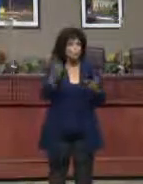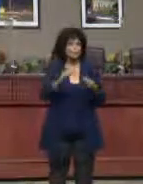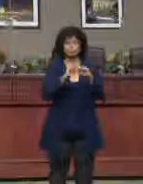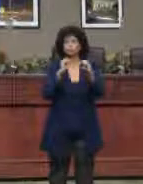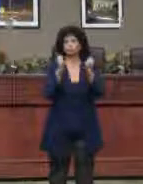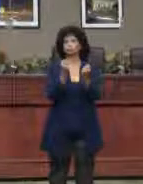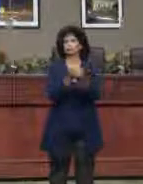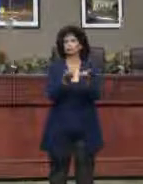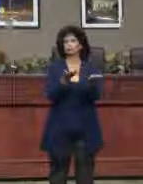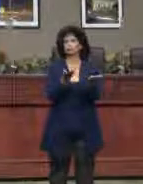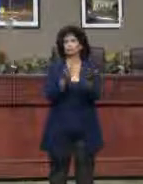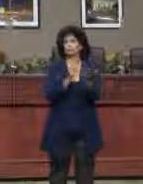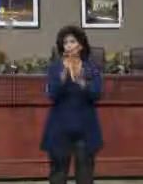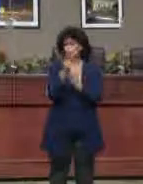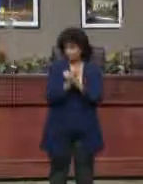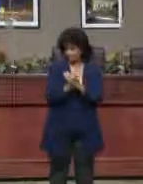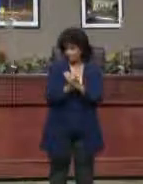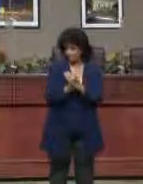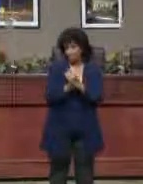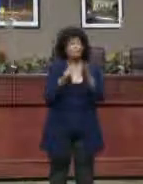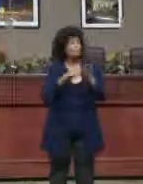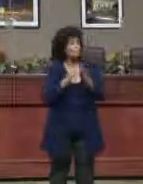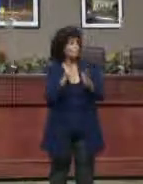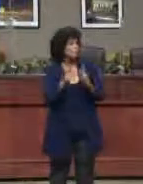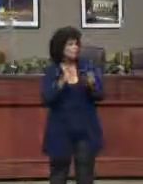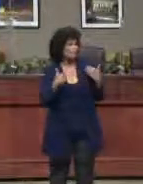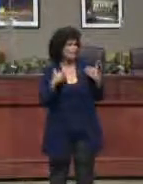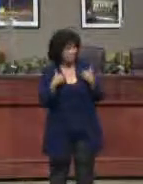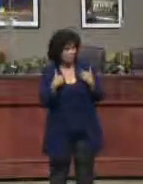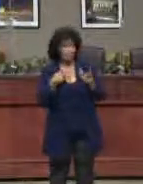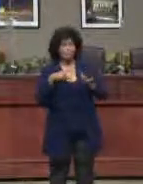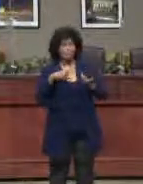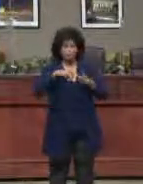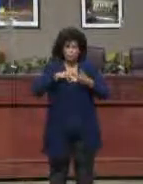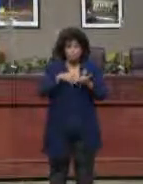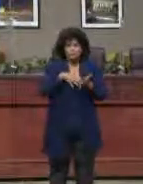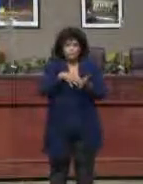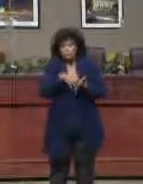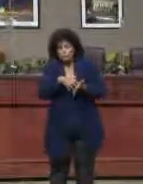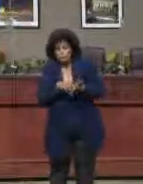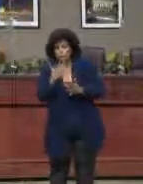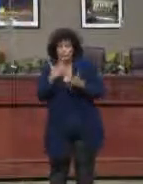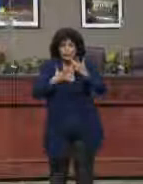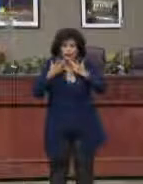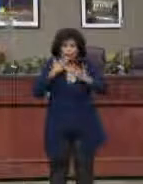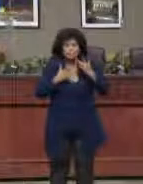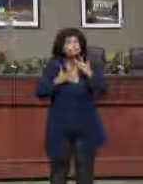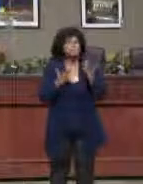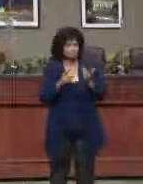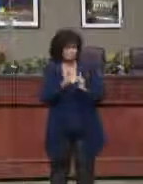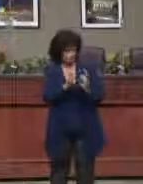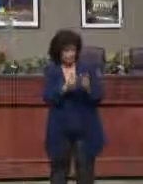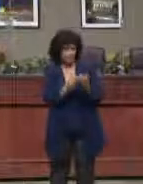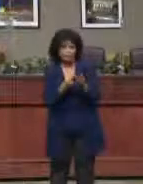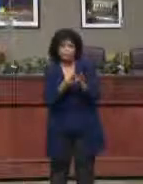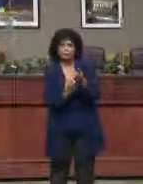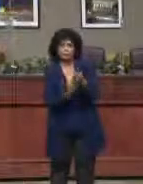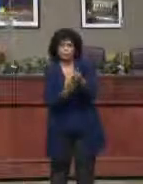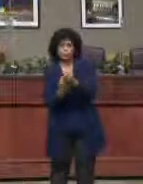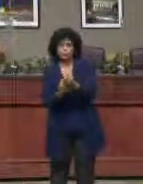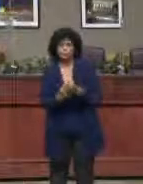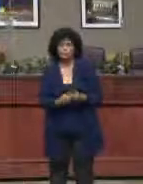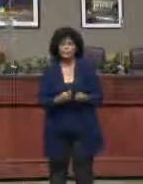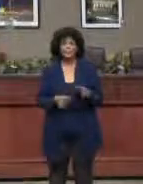programs to help some of our most vulnerable residents. With the added stress of the pandemic,